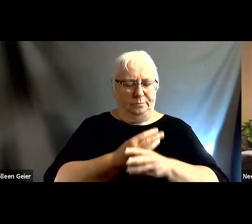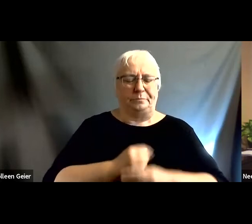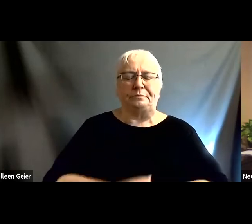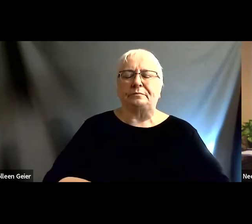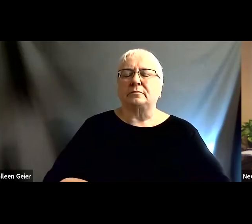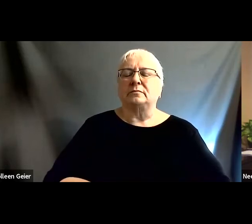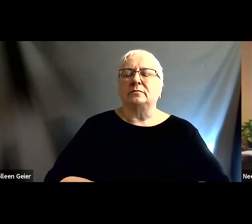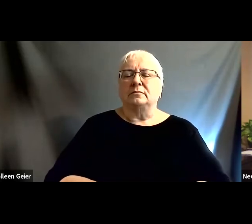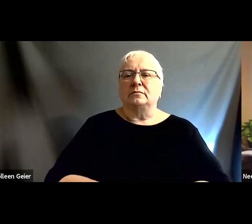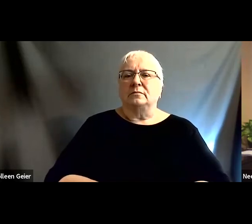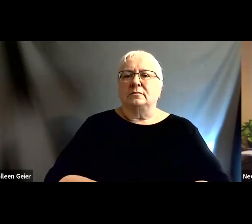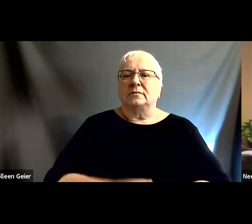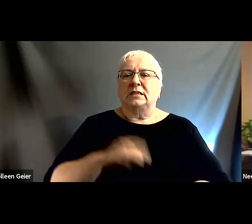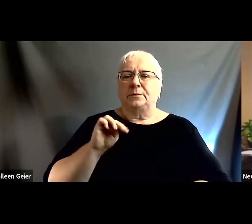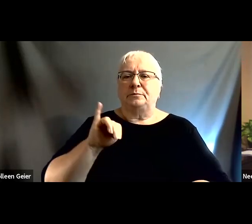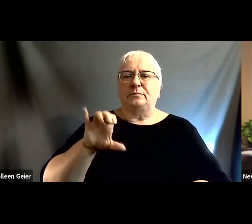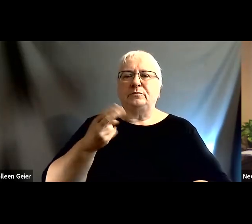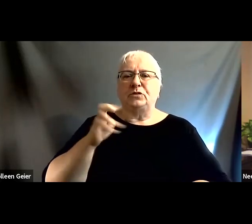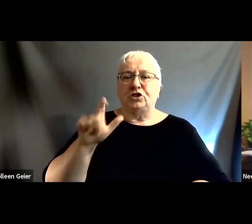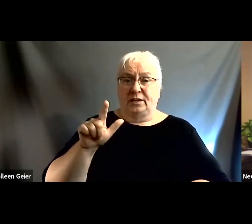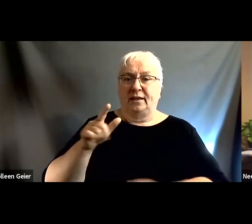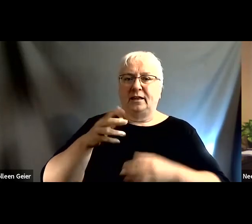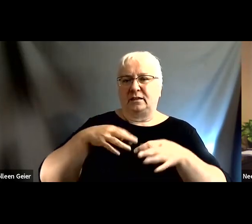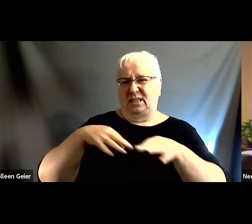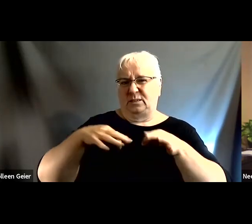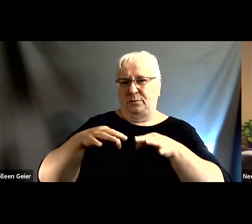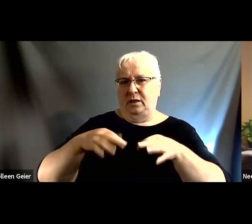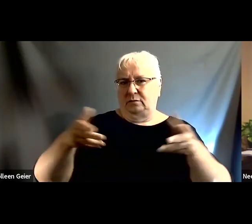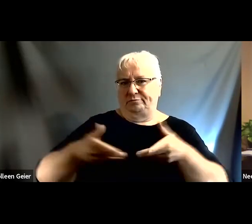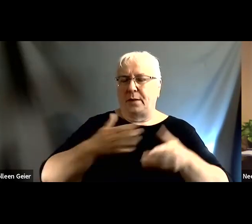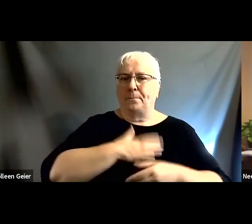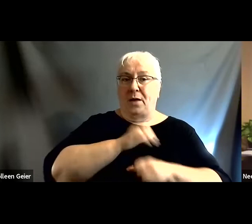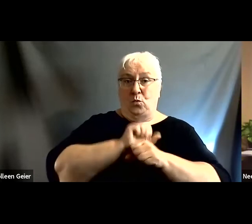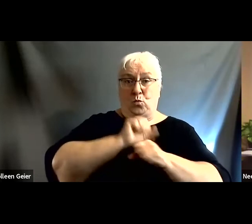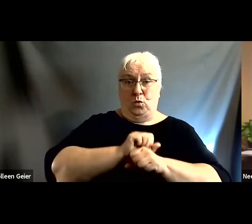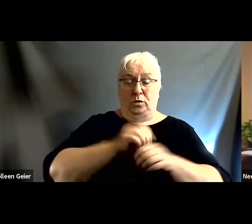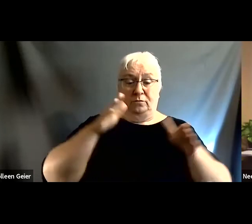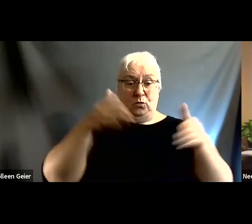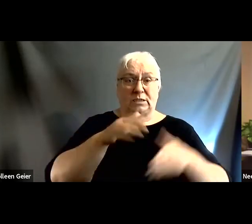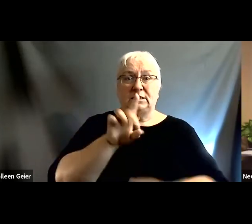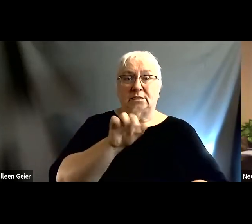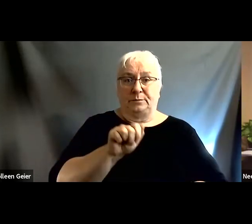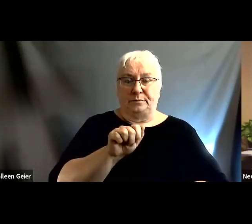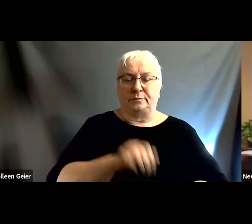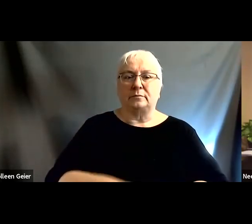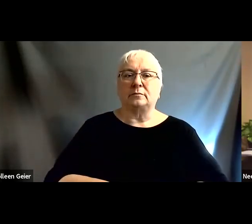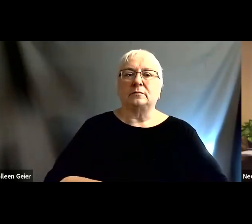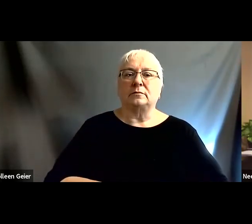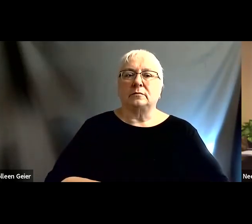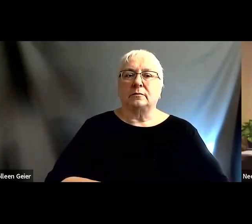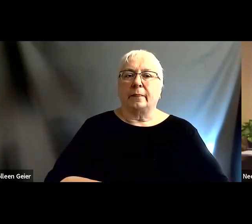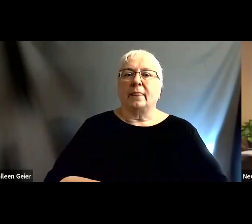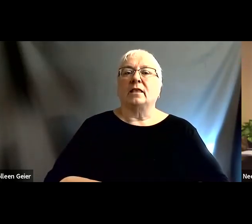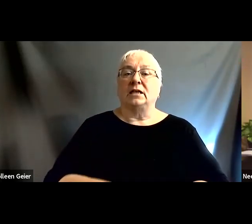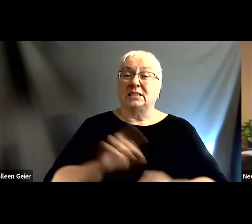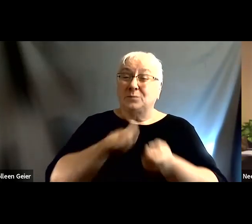Michelle, when Michelle introduced me, my work is basically with the disabled, but my specialty is working with